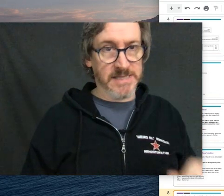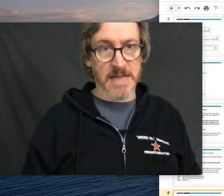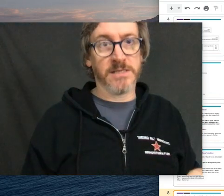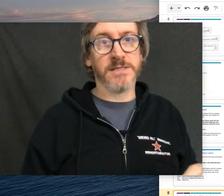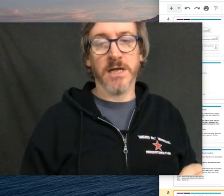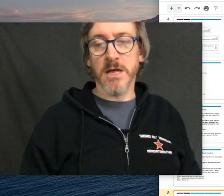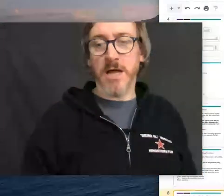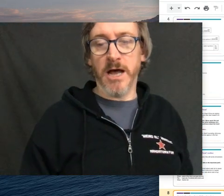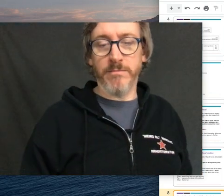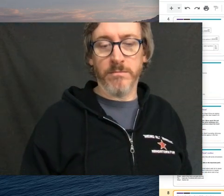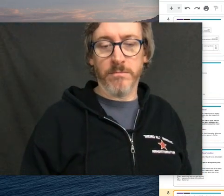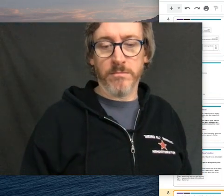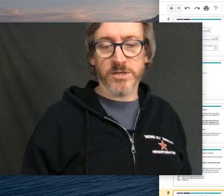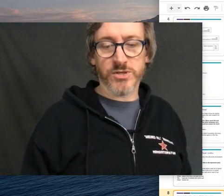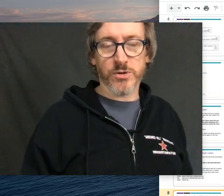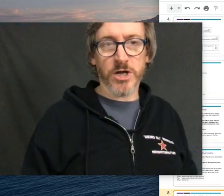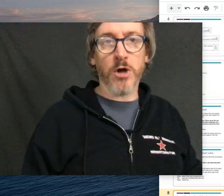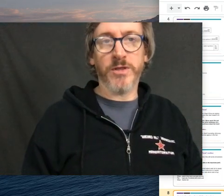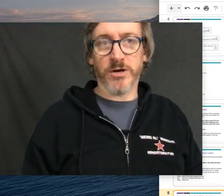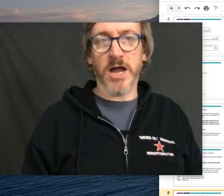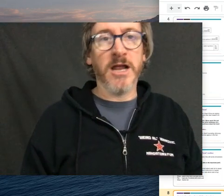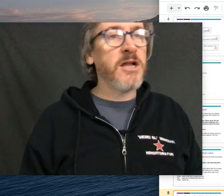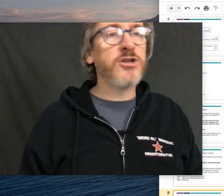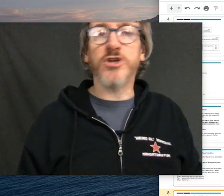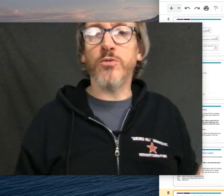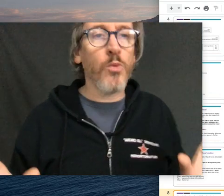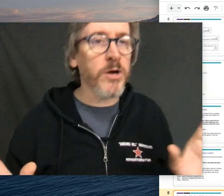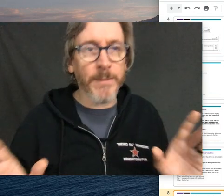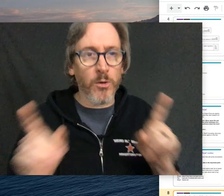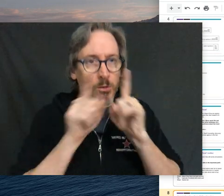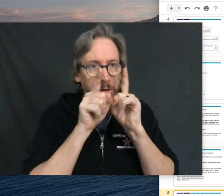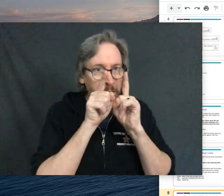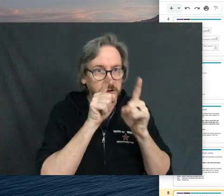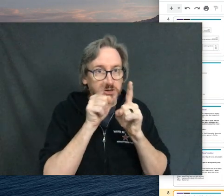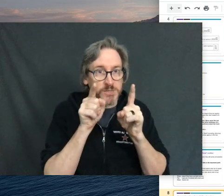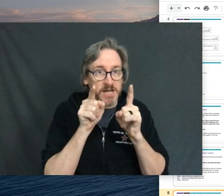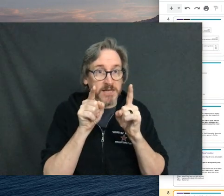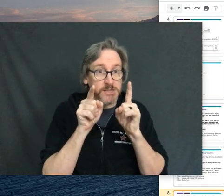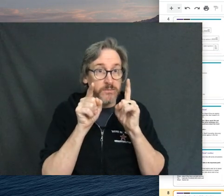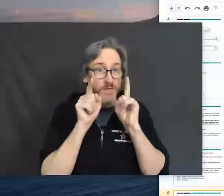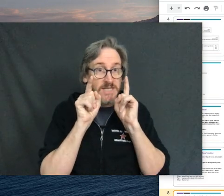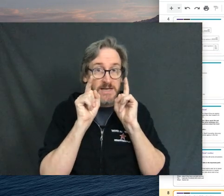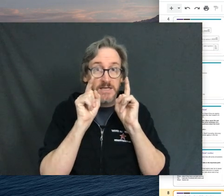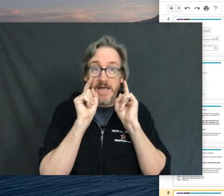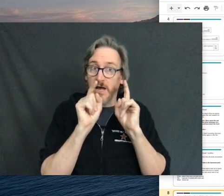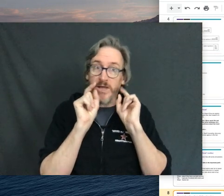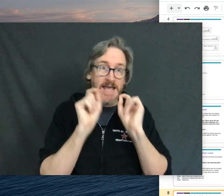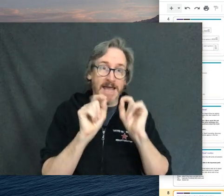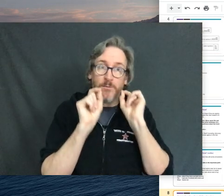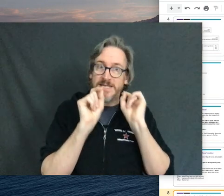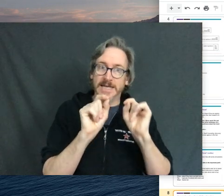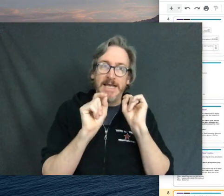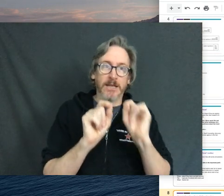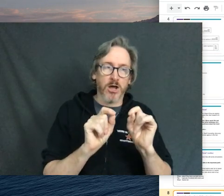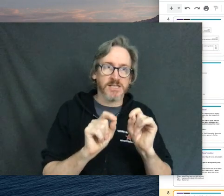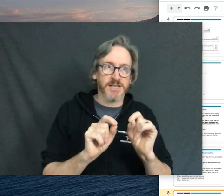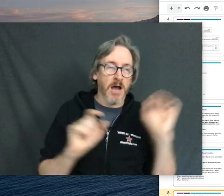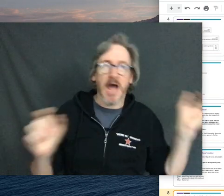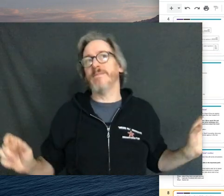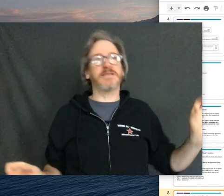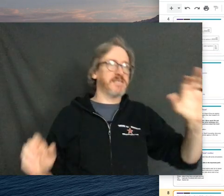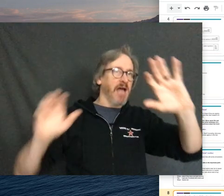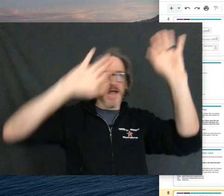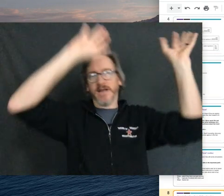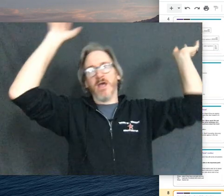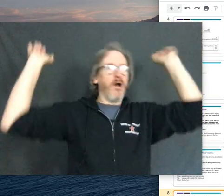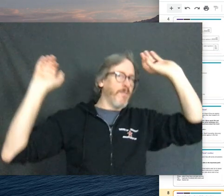to make sense. Um, sort of go with your gut. Don't worry about individual signs. We tend to get, we, again, tend to get lost in,